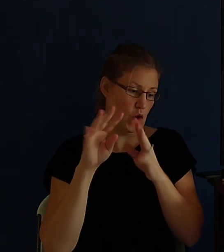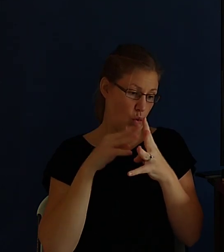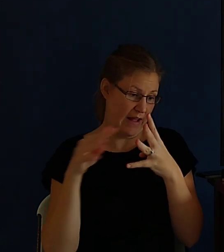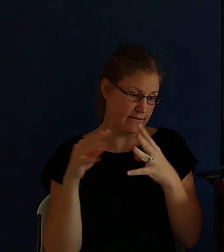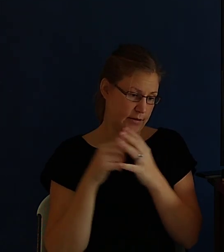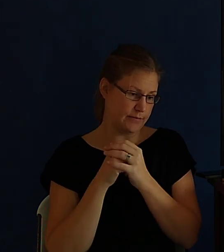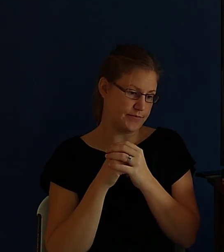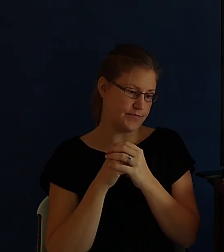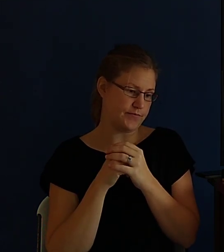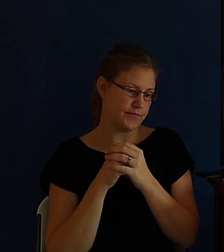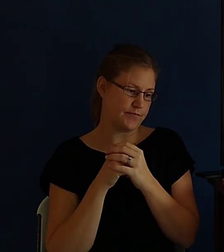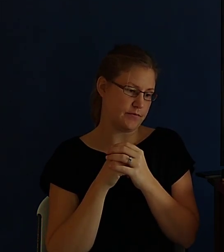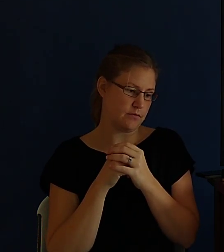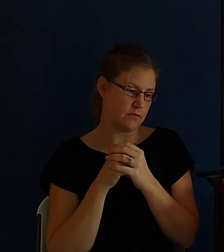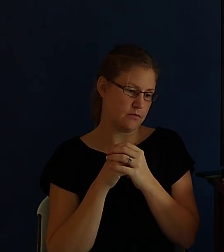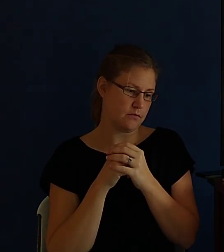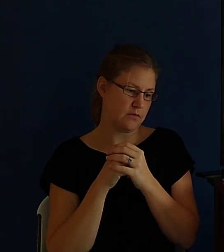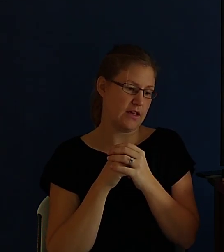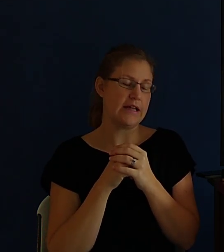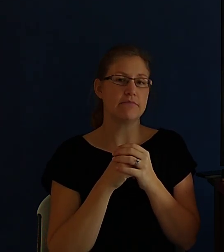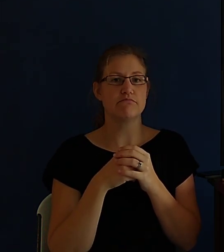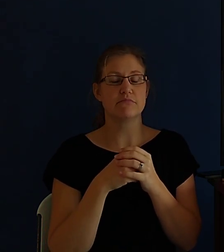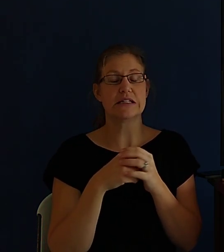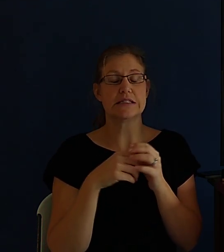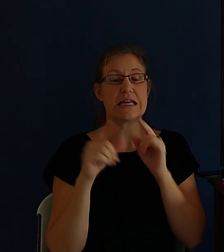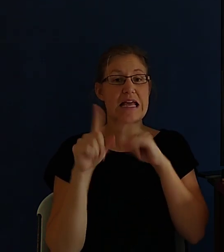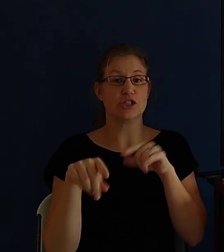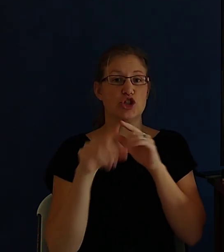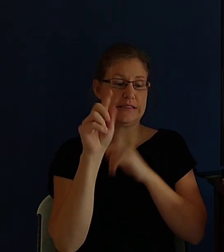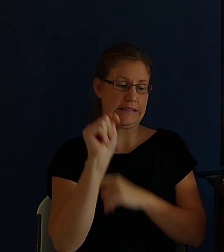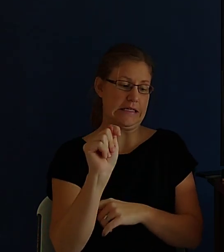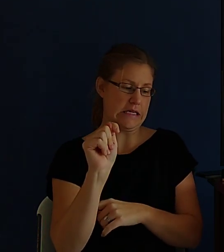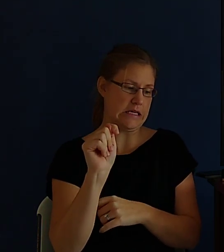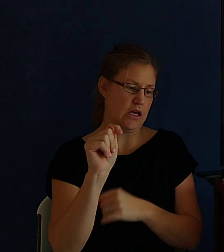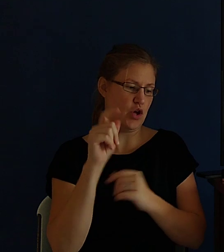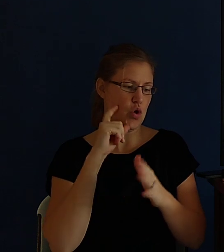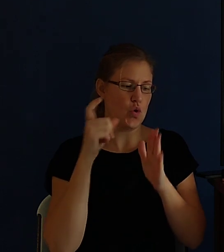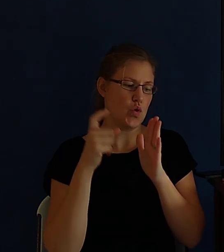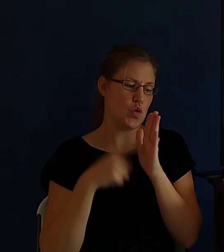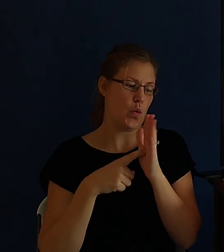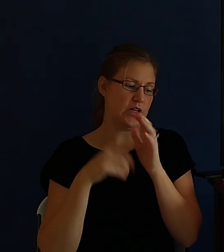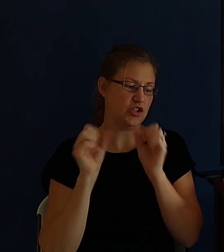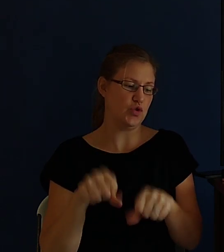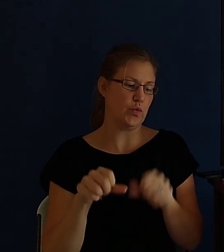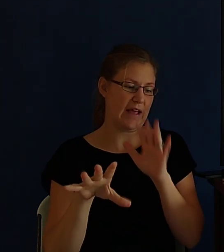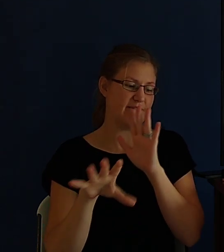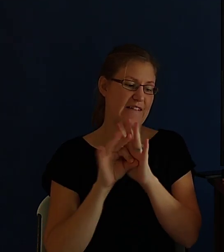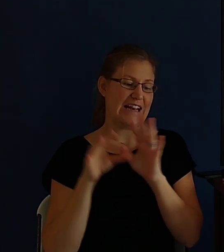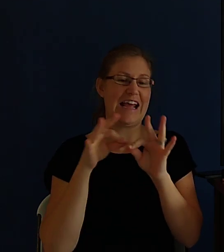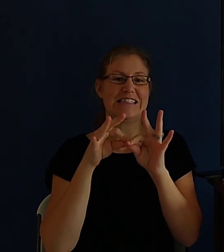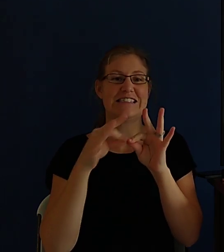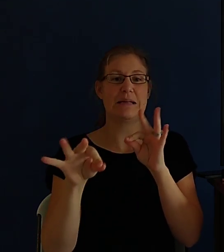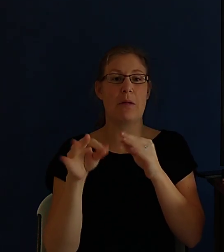G is the graph T. And you can notice that you can find a simple path between any